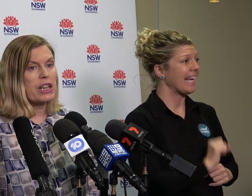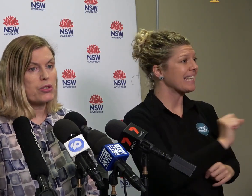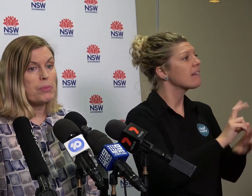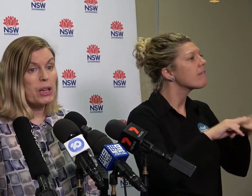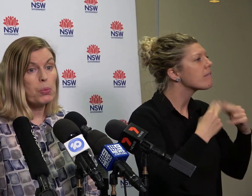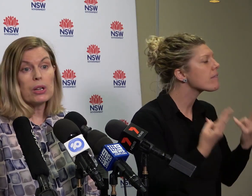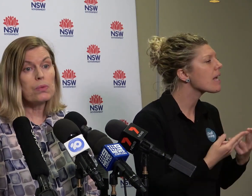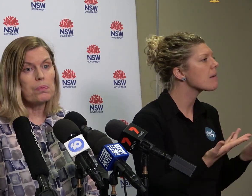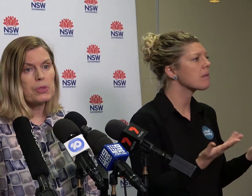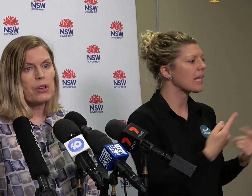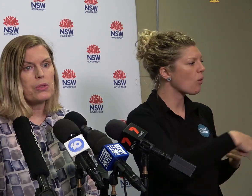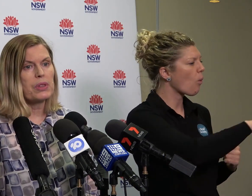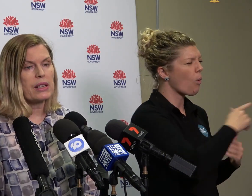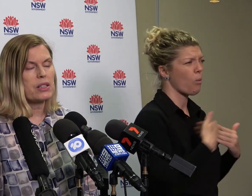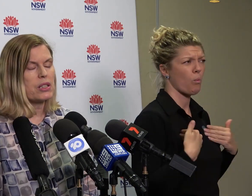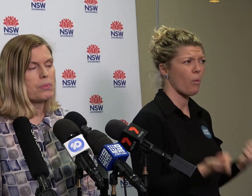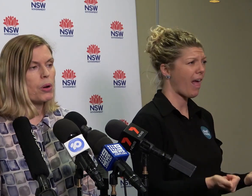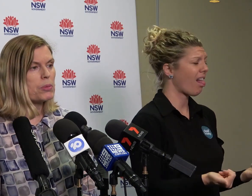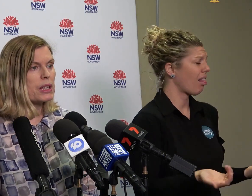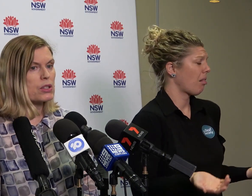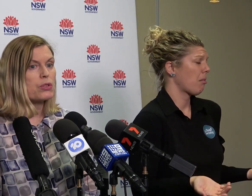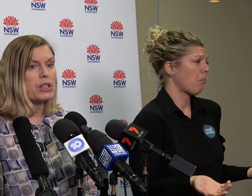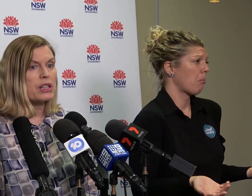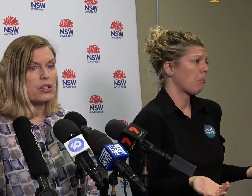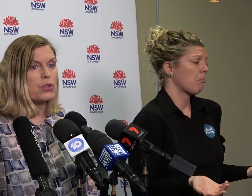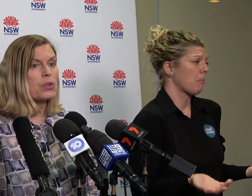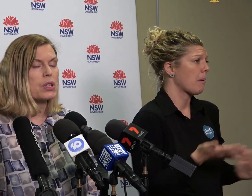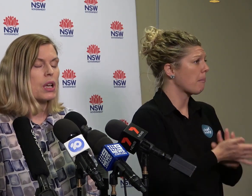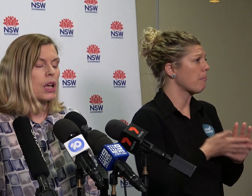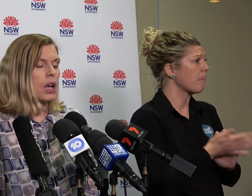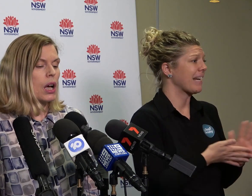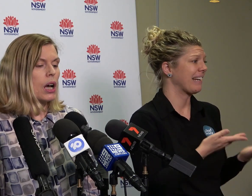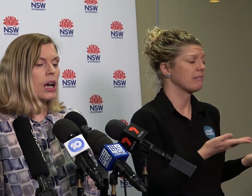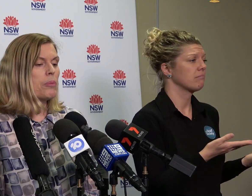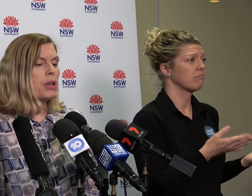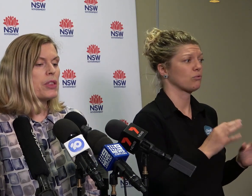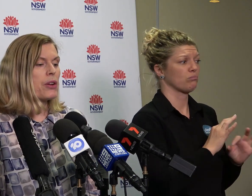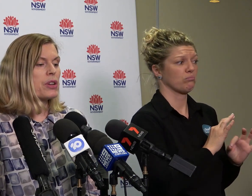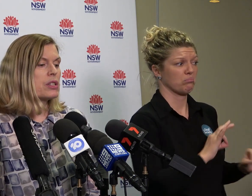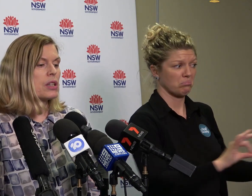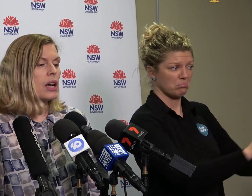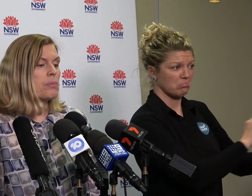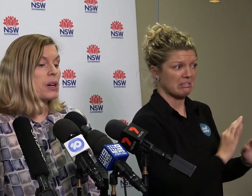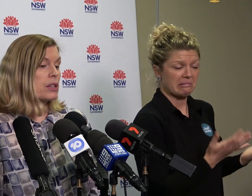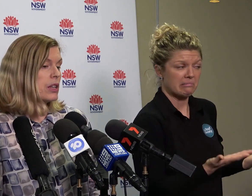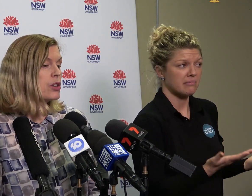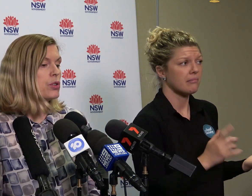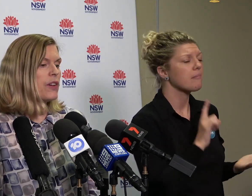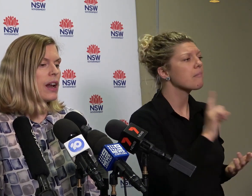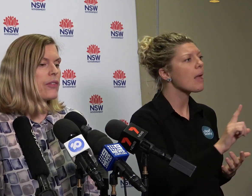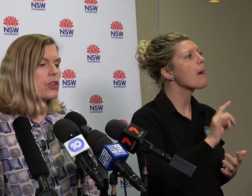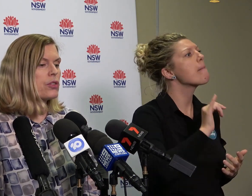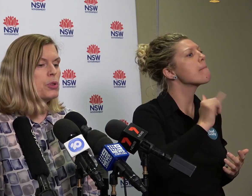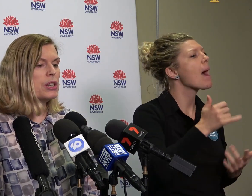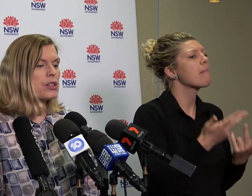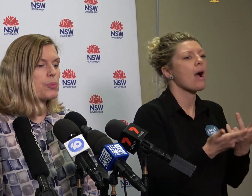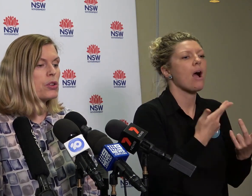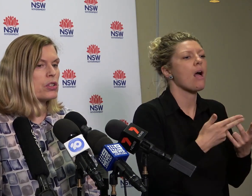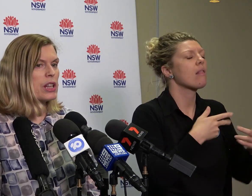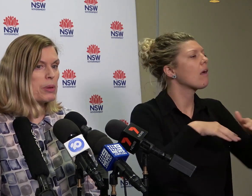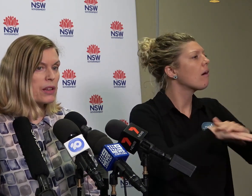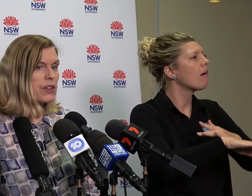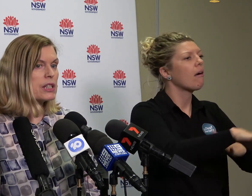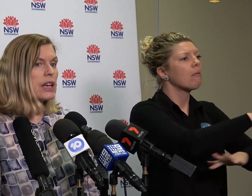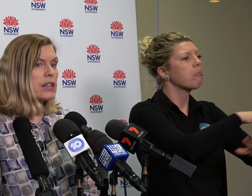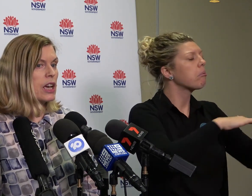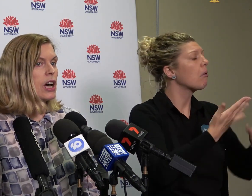close contacts remain well, so that's probably excluded as a source. There is, but he could have had other community